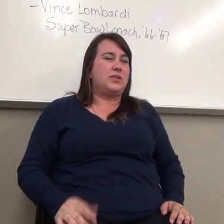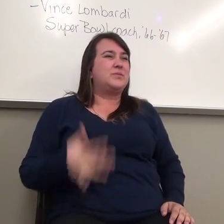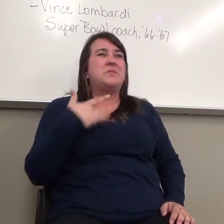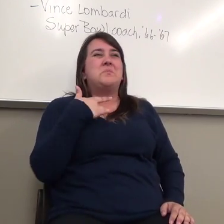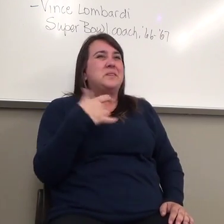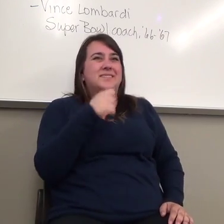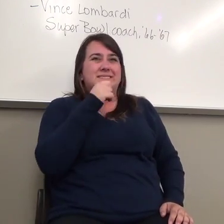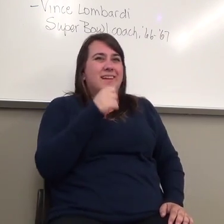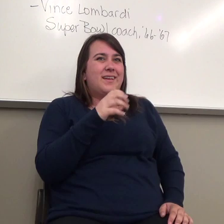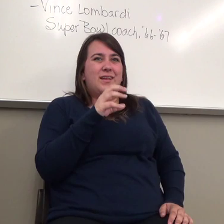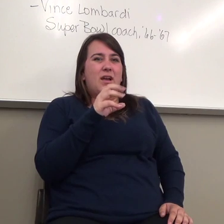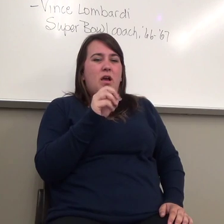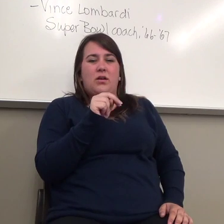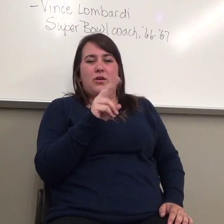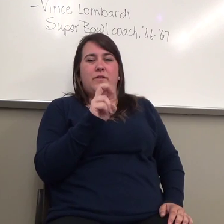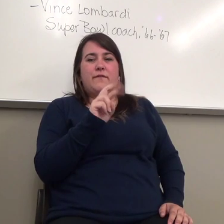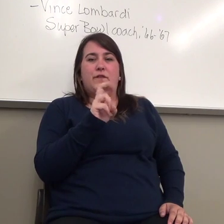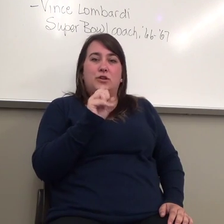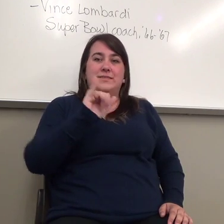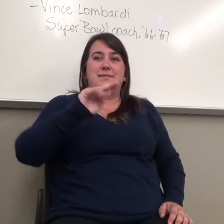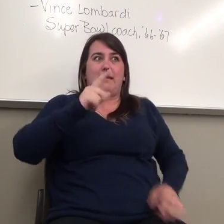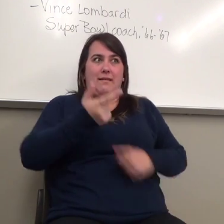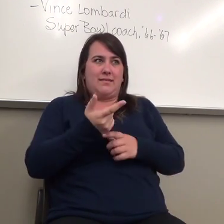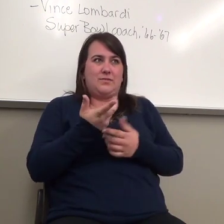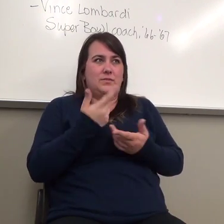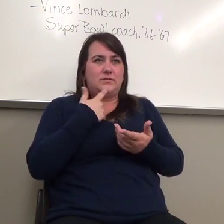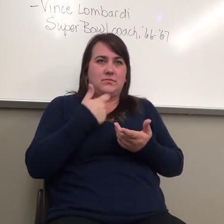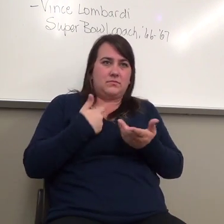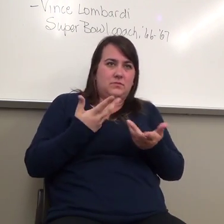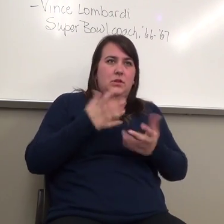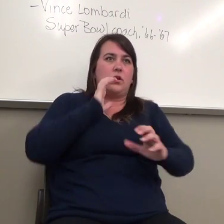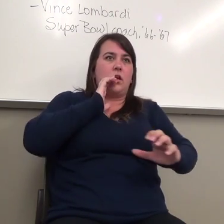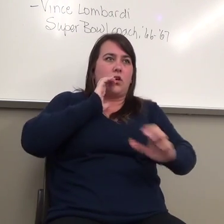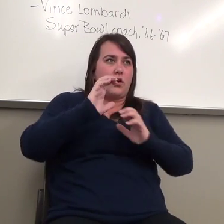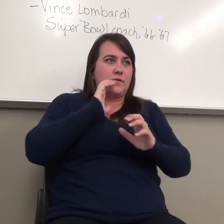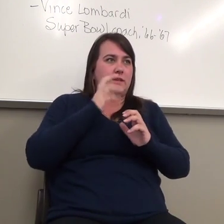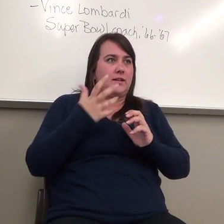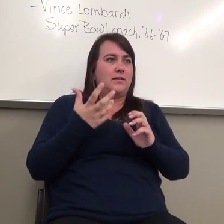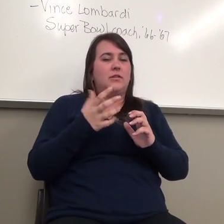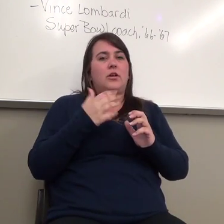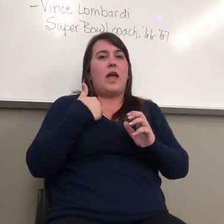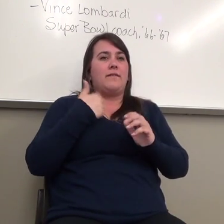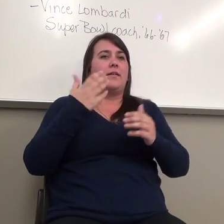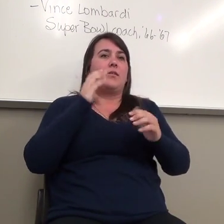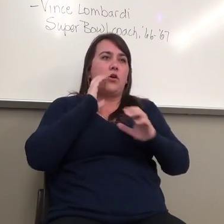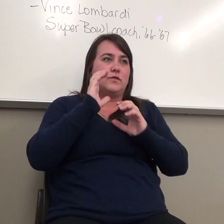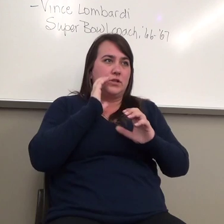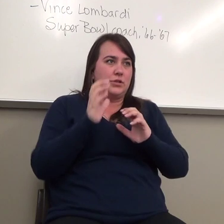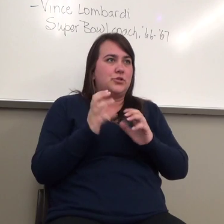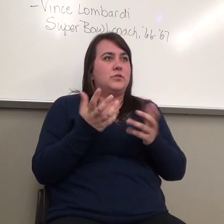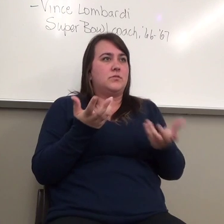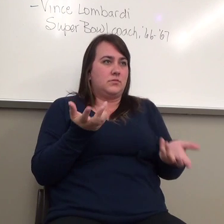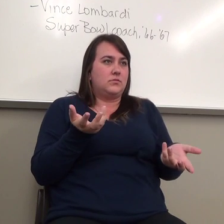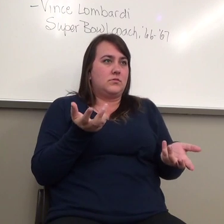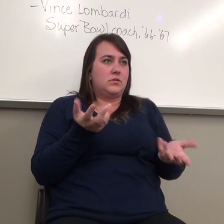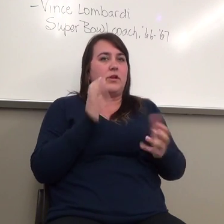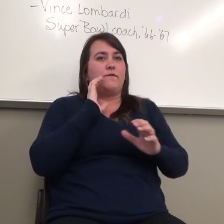make sense? So that was one of the reasons that's difficult, is this word is so unfamiliar to us. So we take that